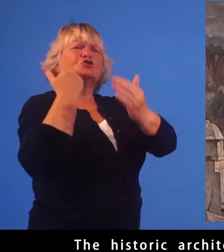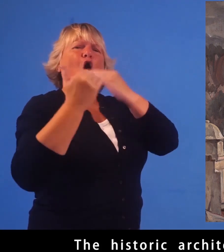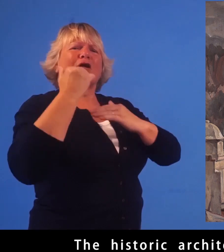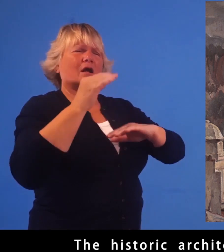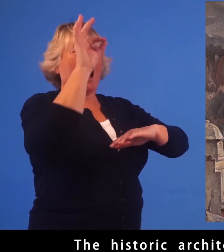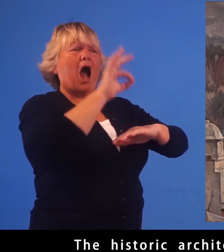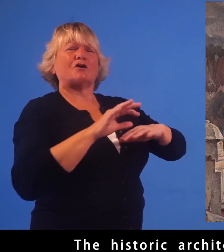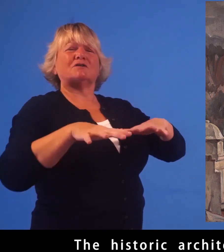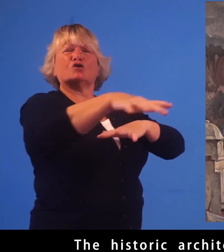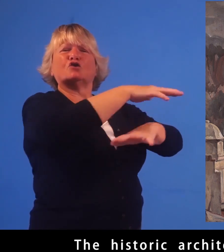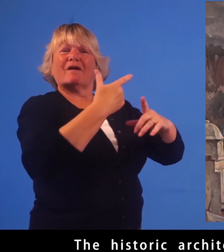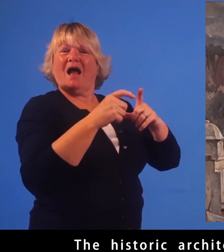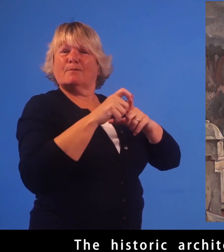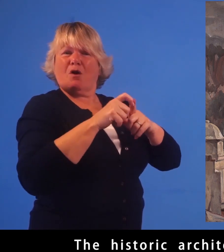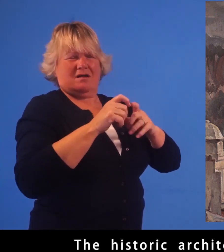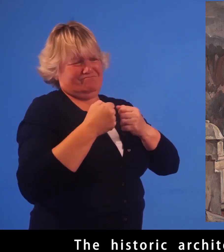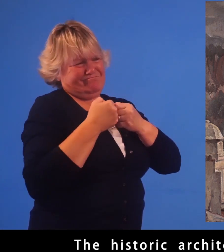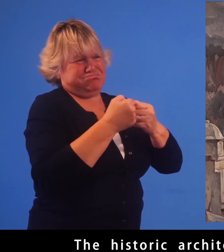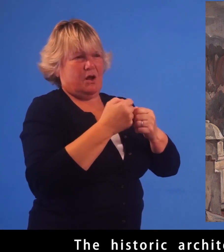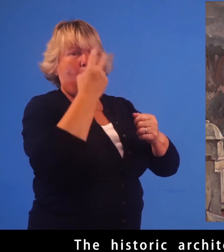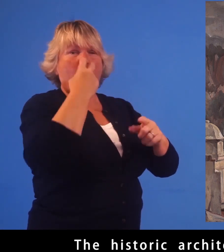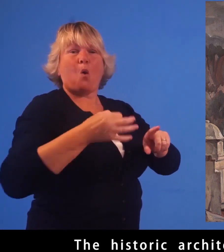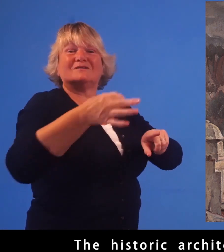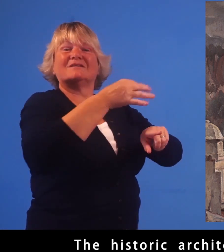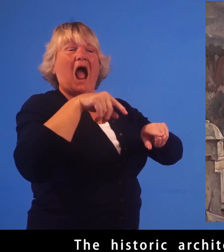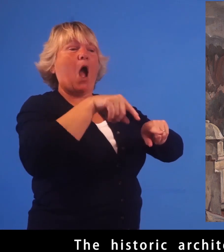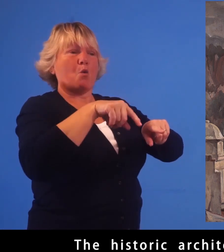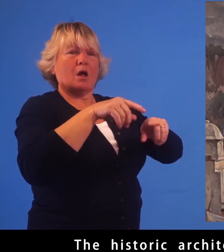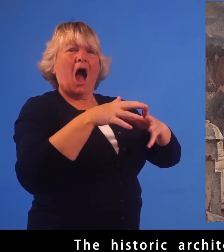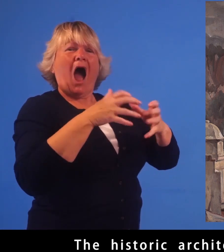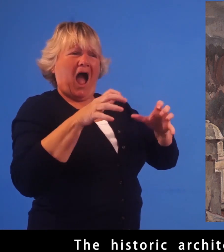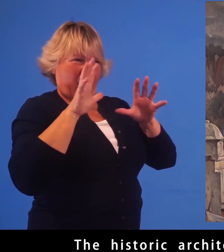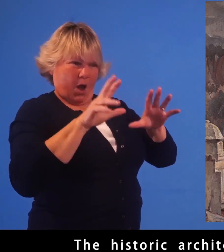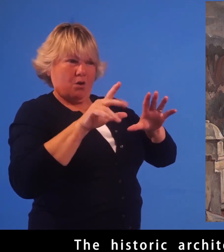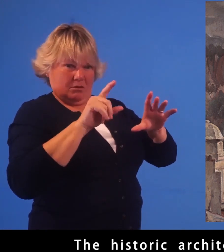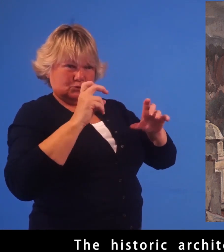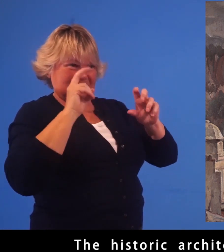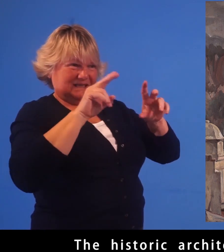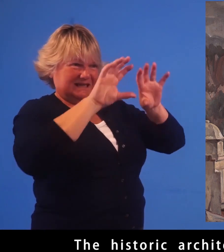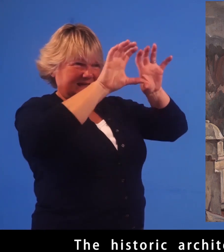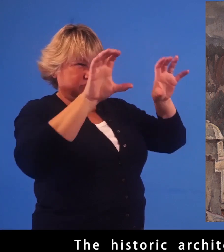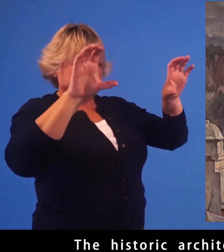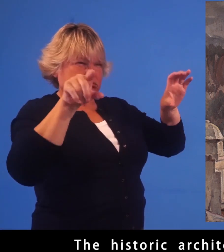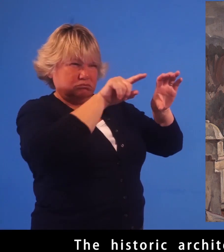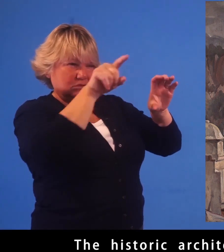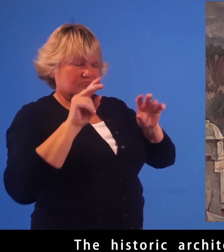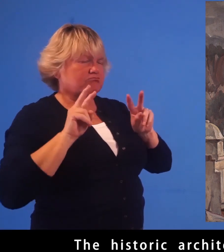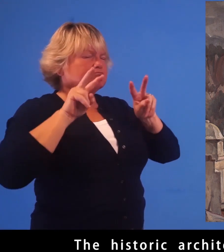The historic architecture of Edinburgh's crowded Old Town is overlooked